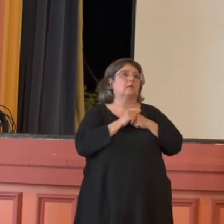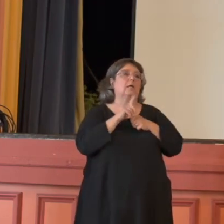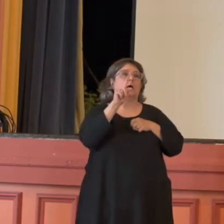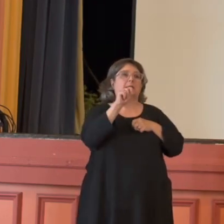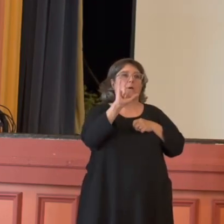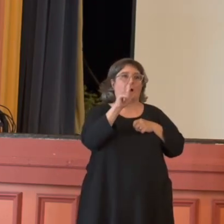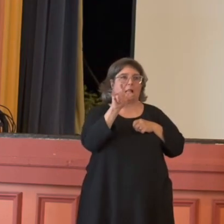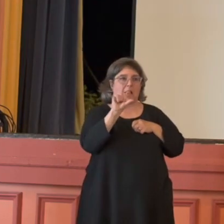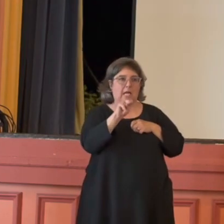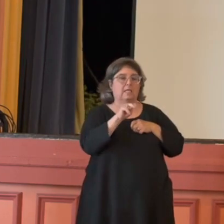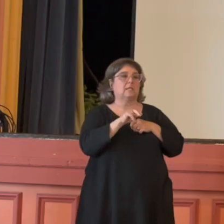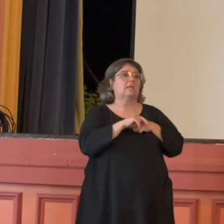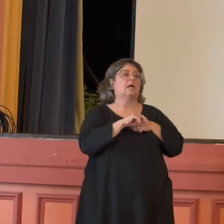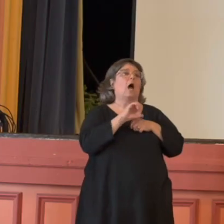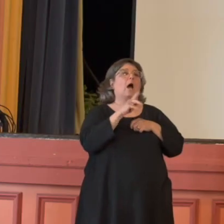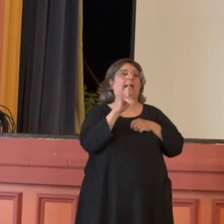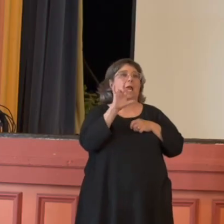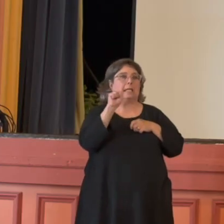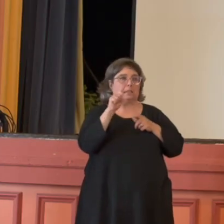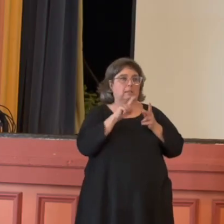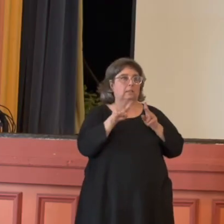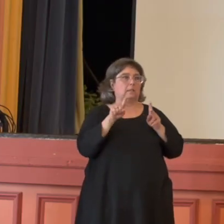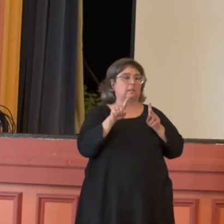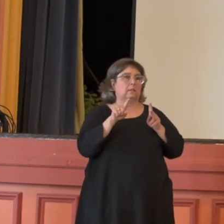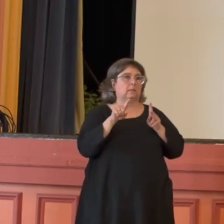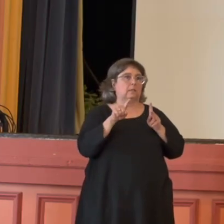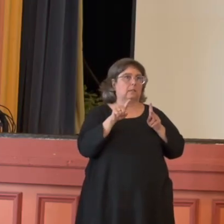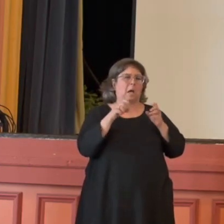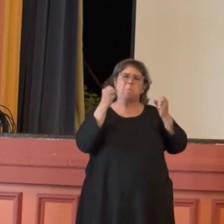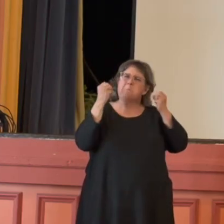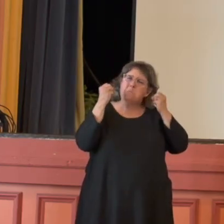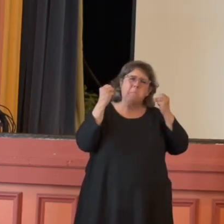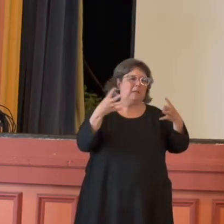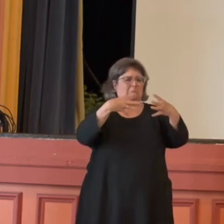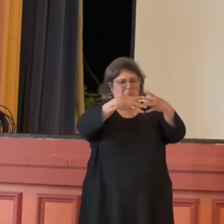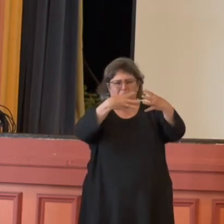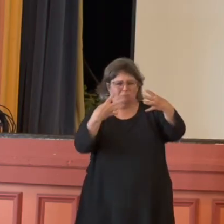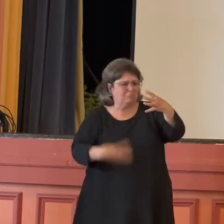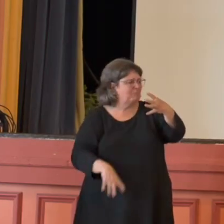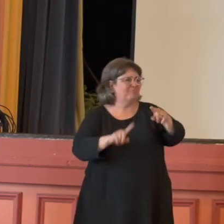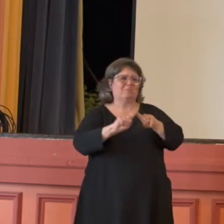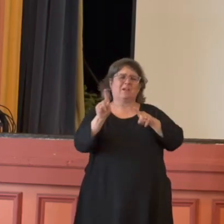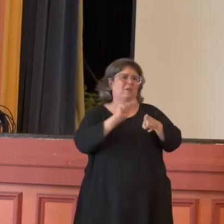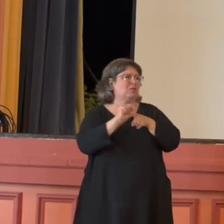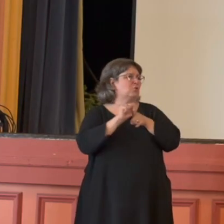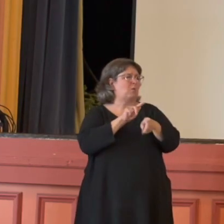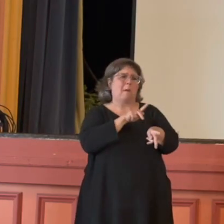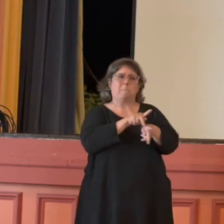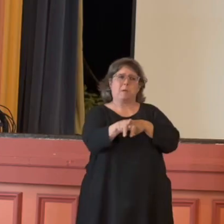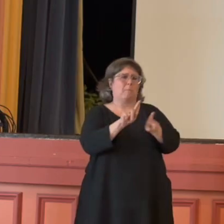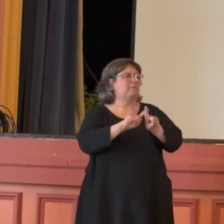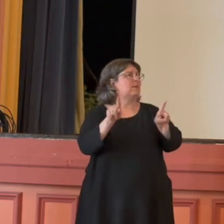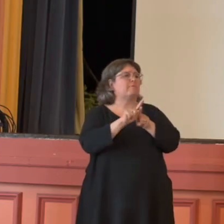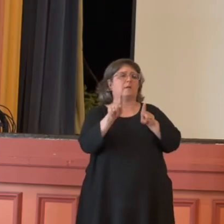T.Y. Lin and Arcadis. So there are a lot of different trained professionals from